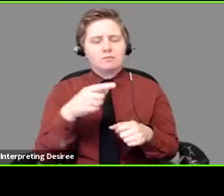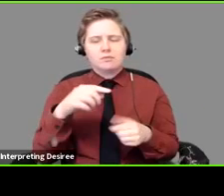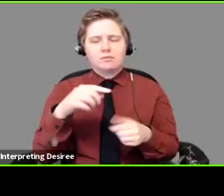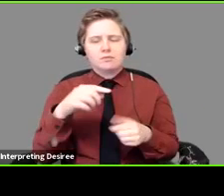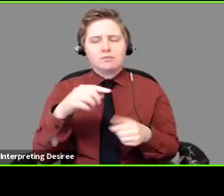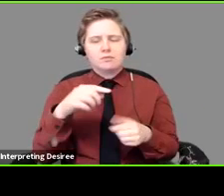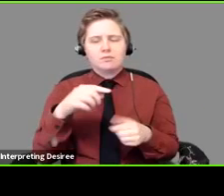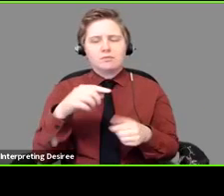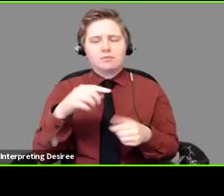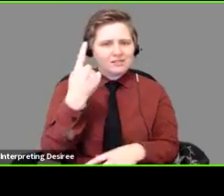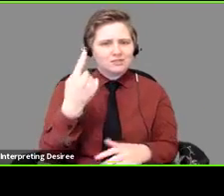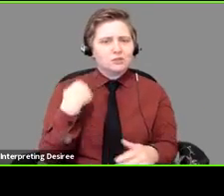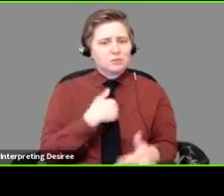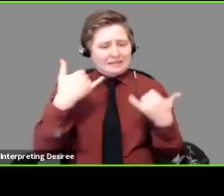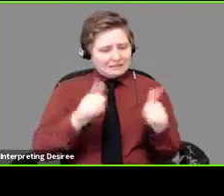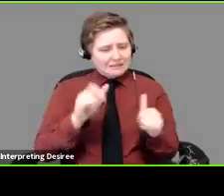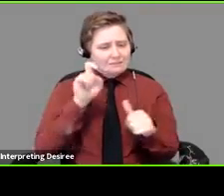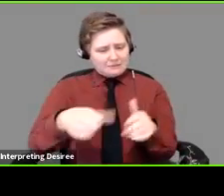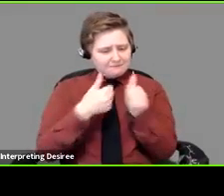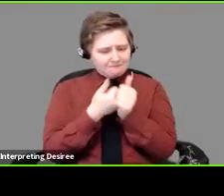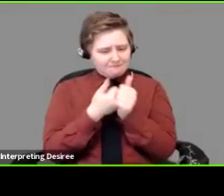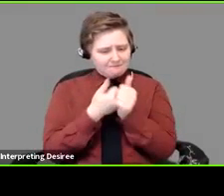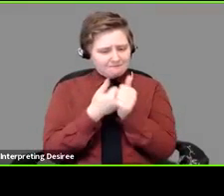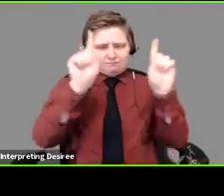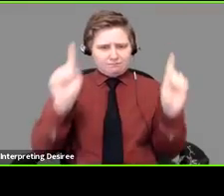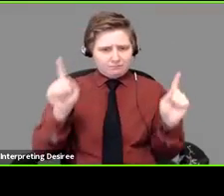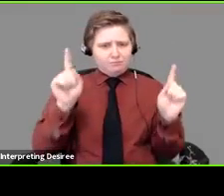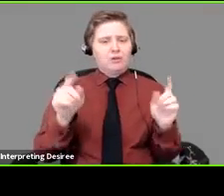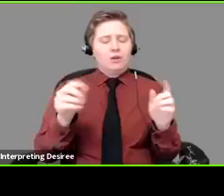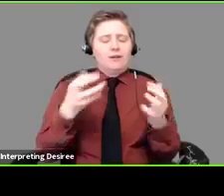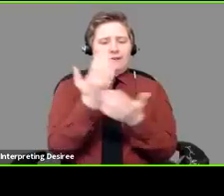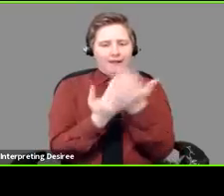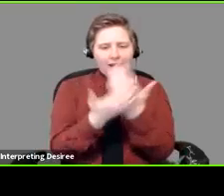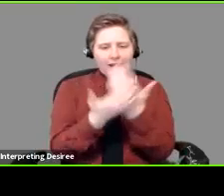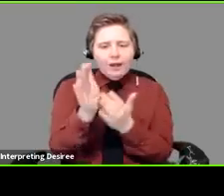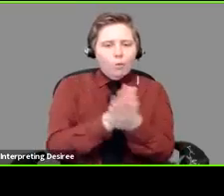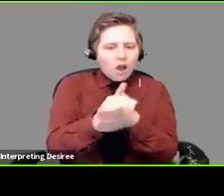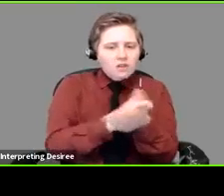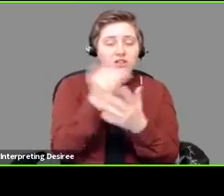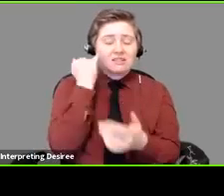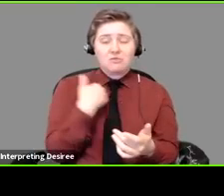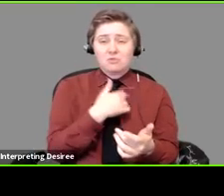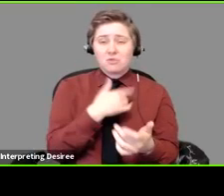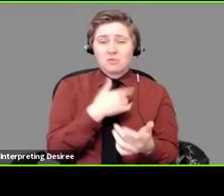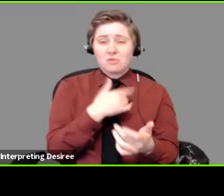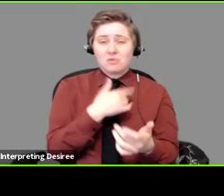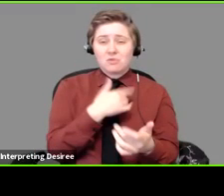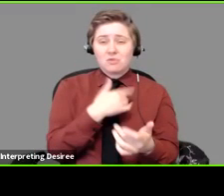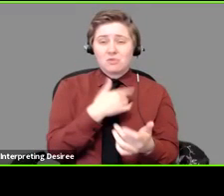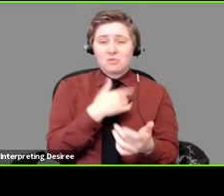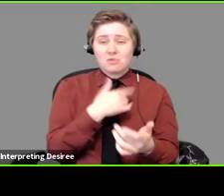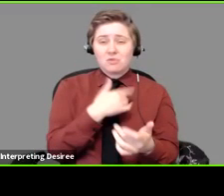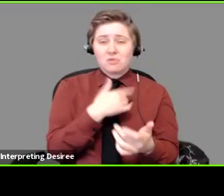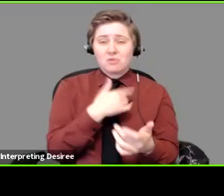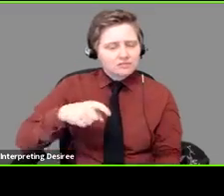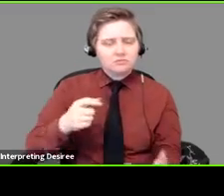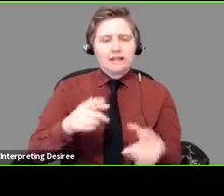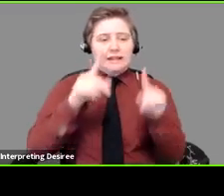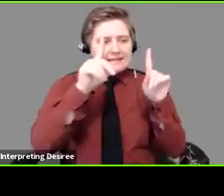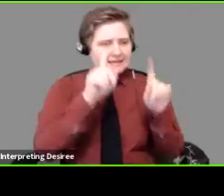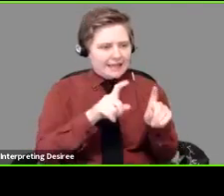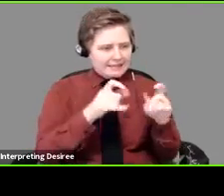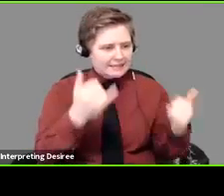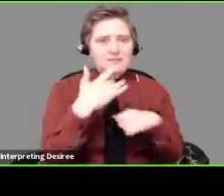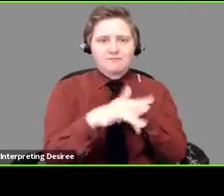have the social distancing, the hand washing, the making sure that if we're sick, we're staying at home. Getting tested now, we